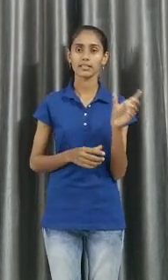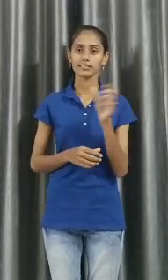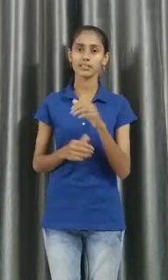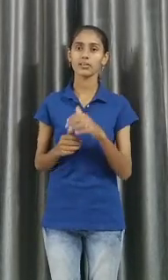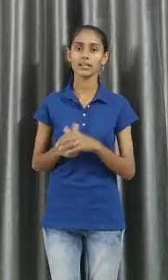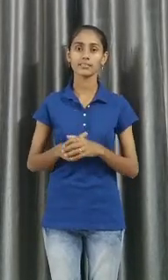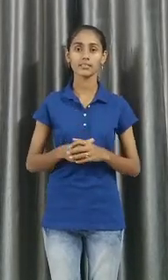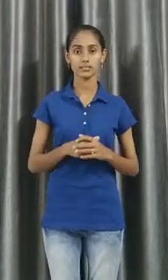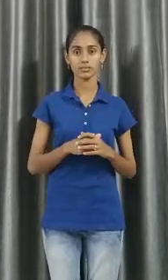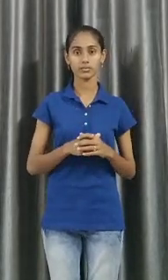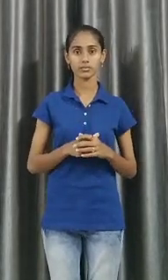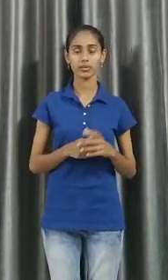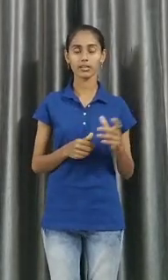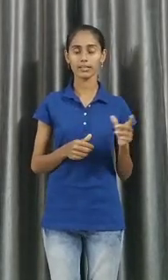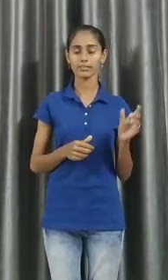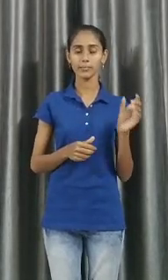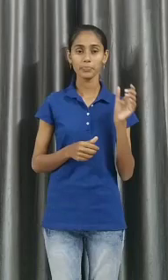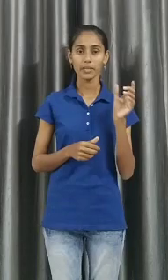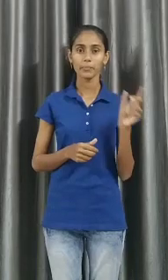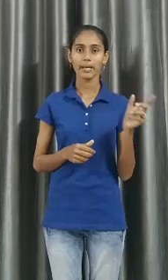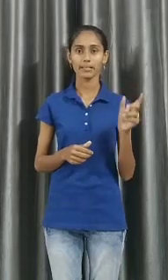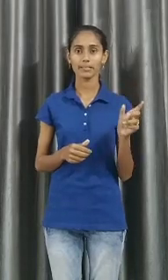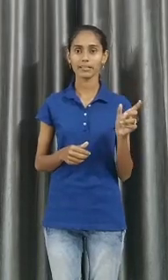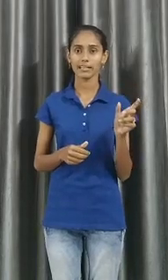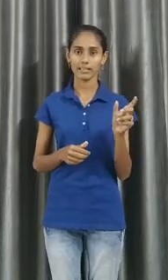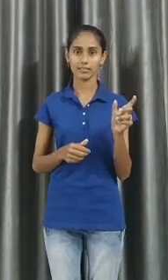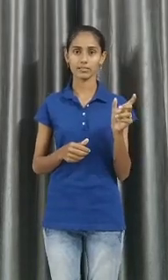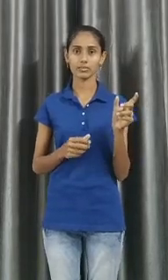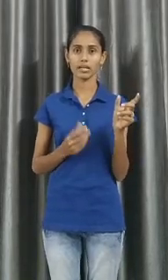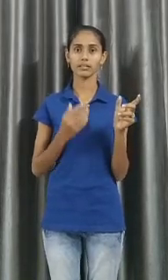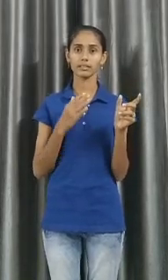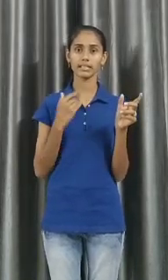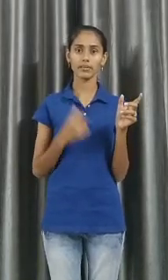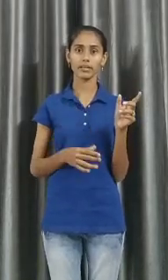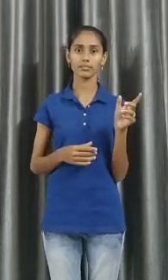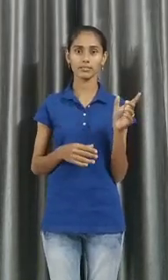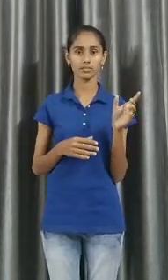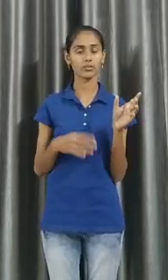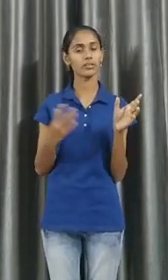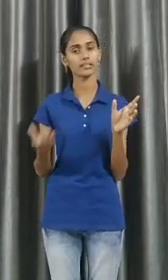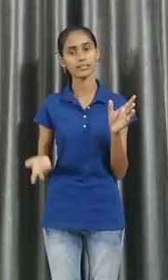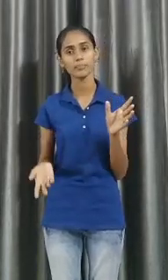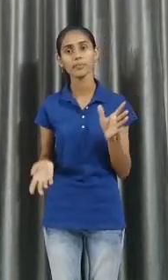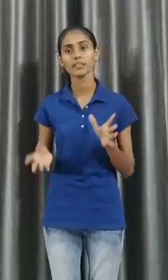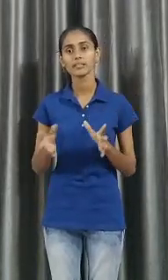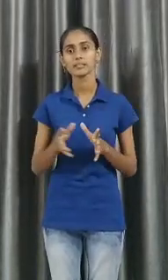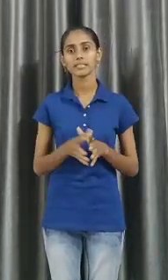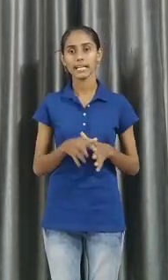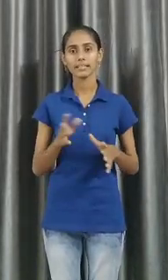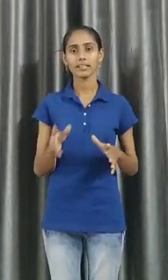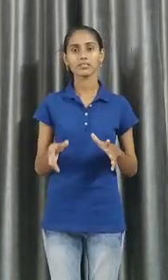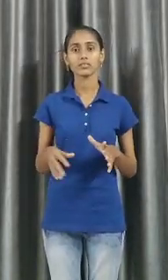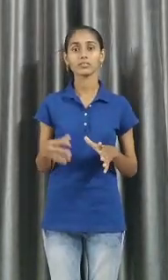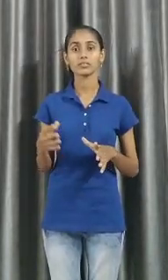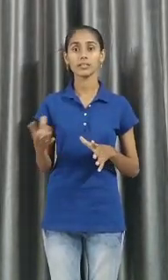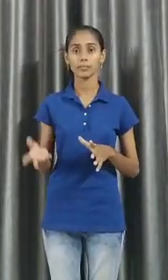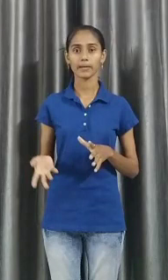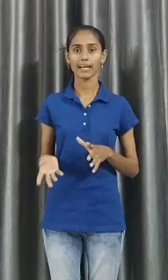class called as a parent class also, and the derived class also called as a child class or a